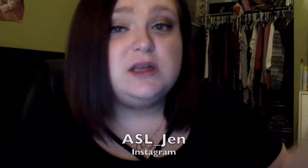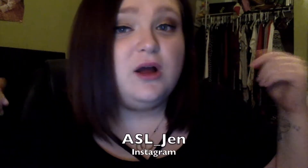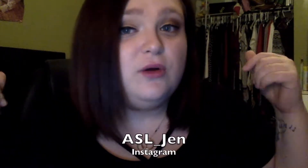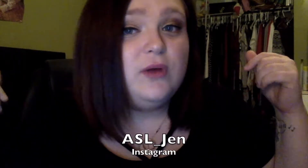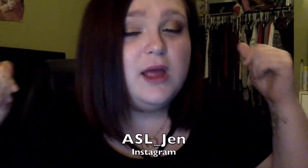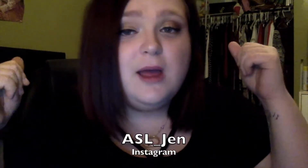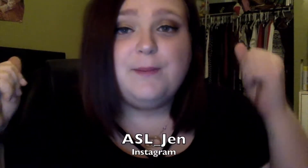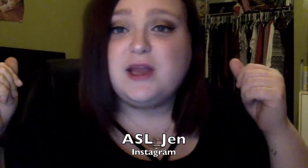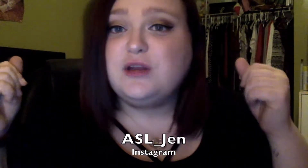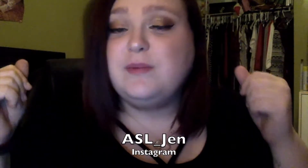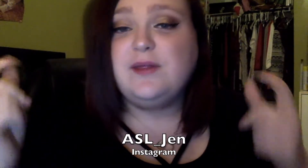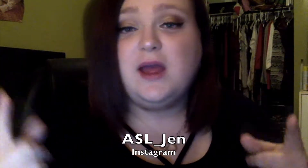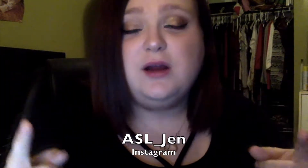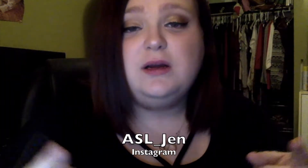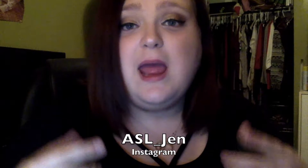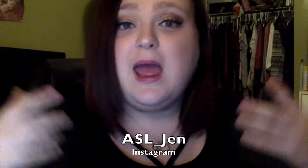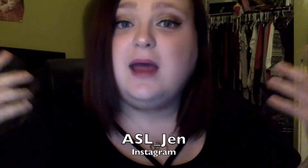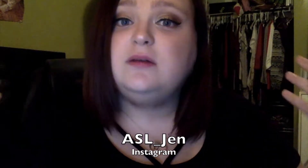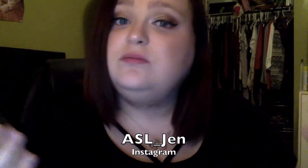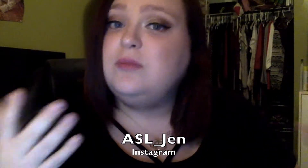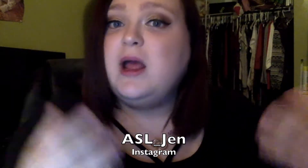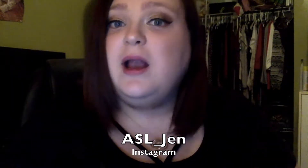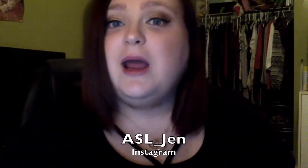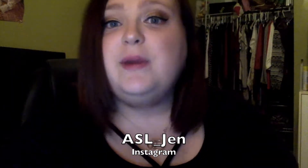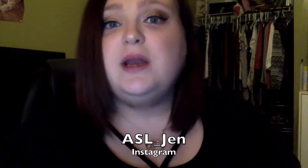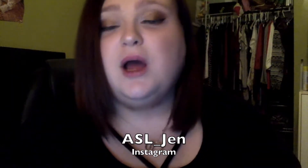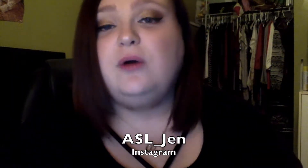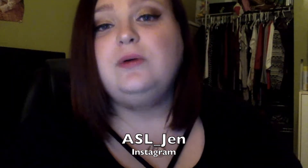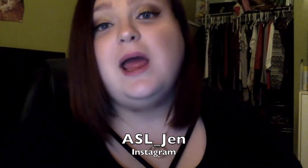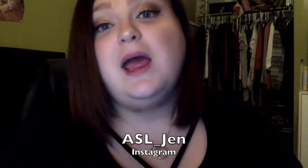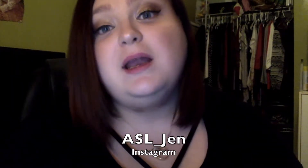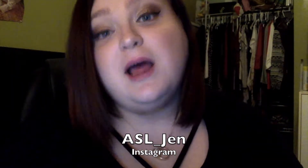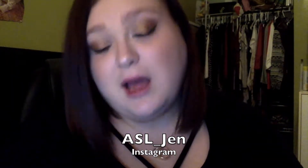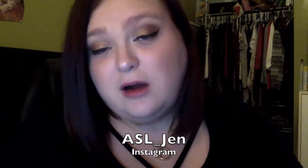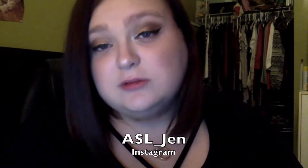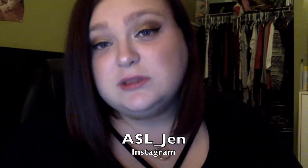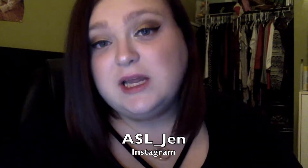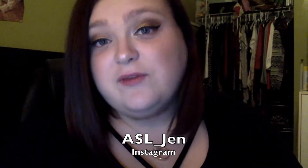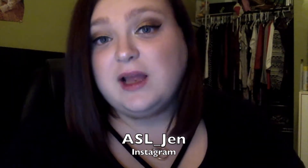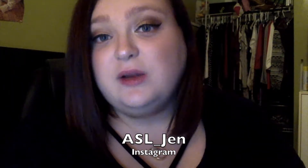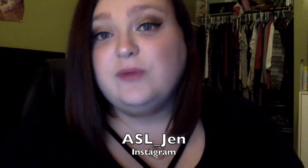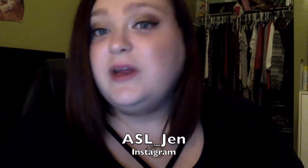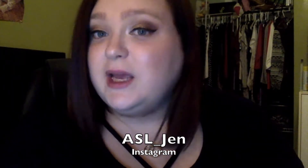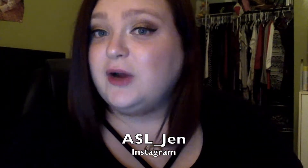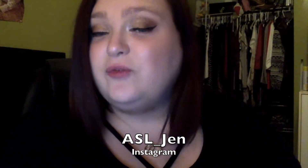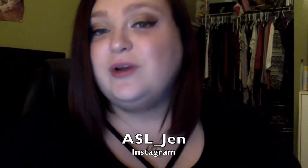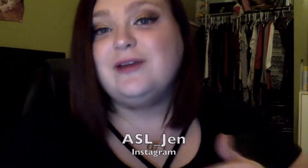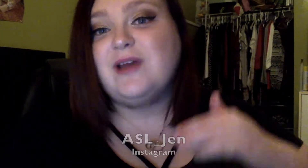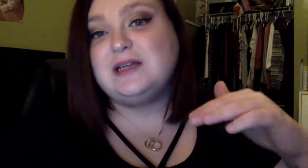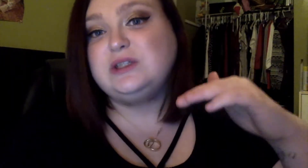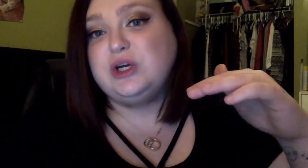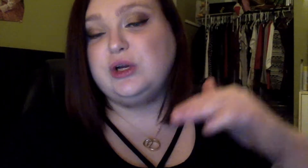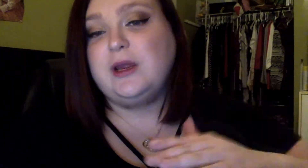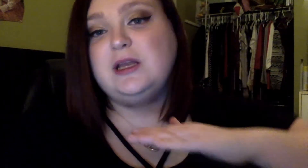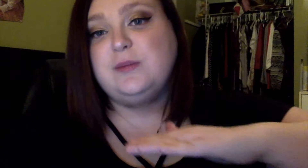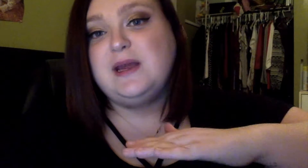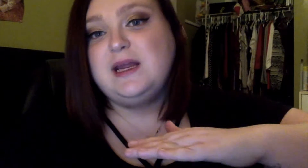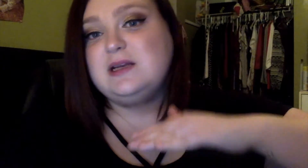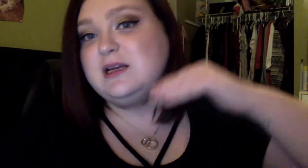So message me there and let me know, and I'll see if I can do a video for the advanced learner, intermediate and